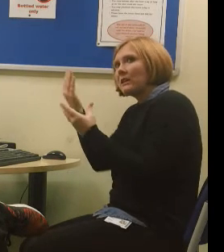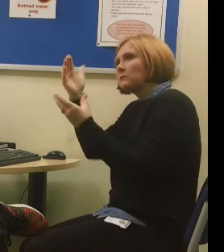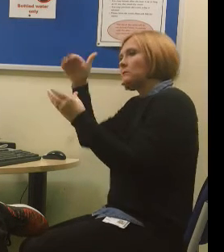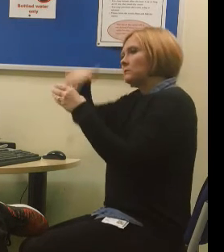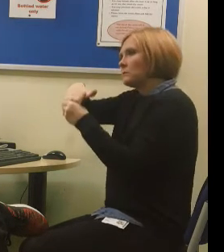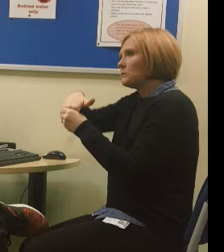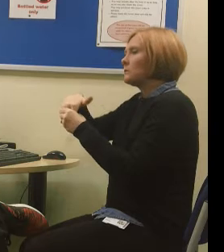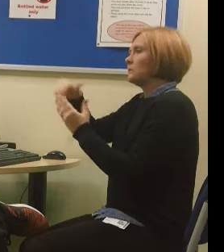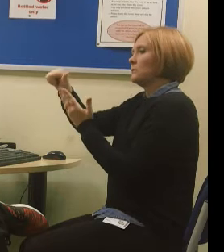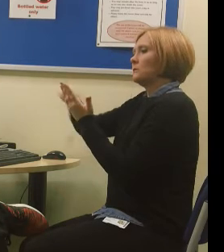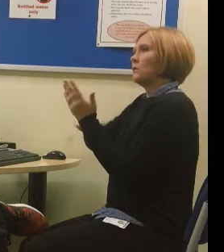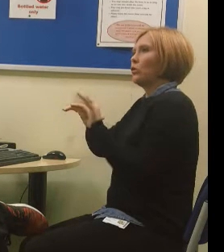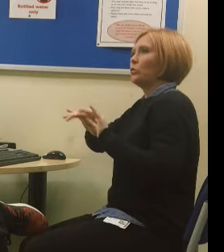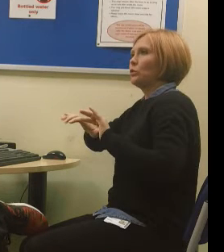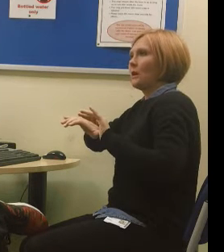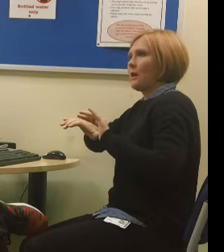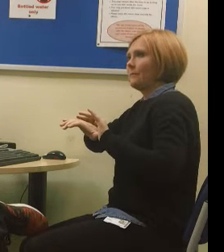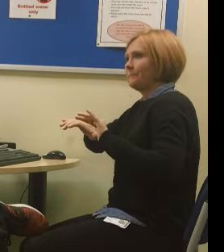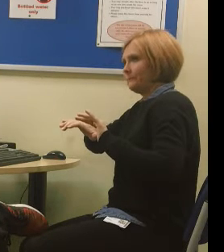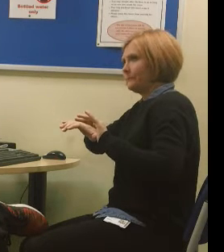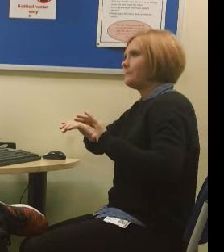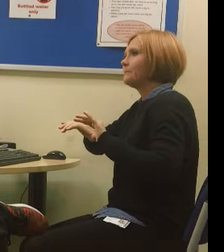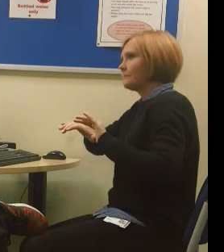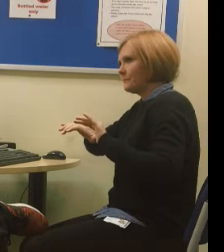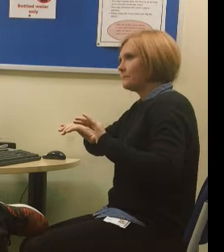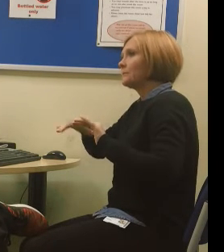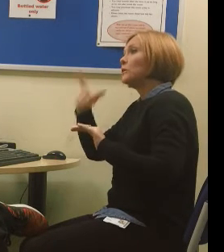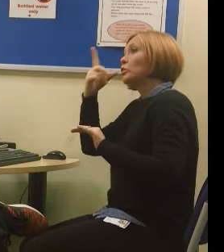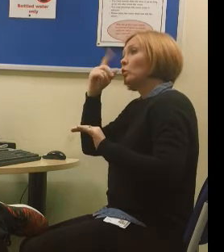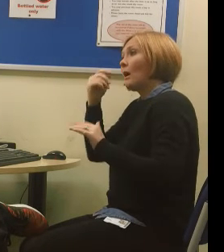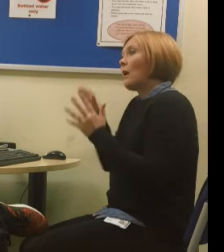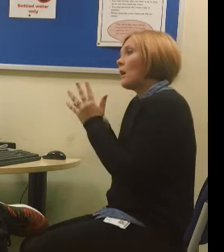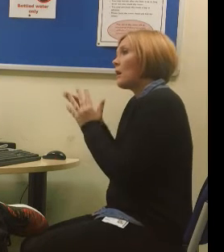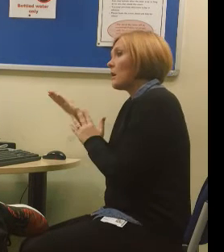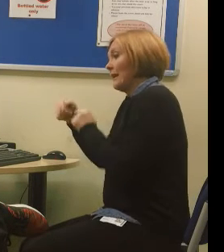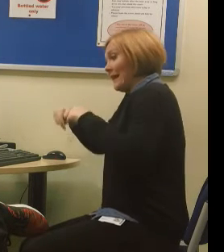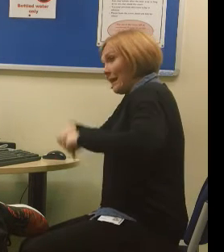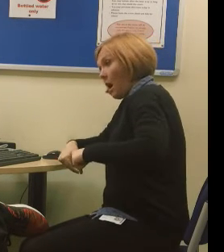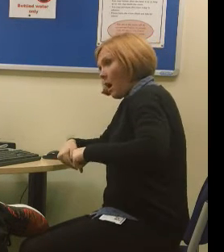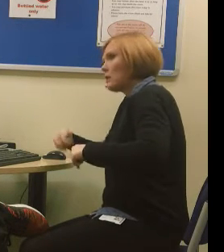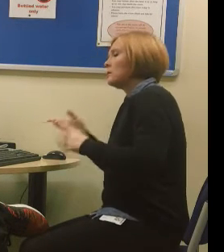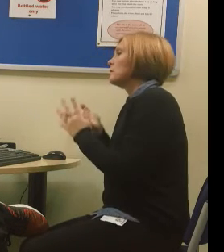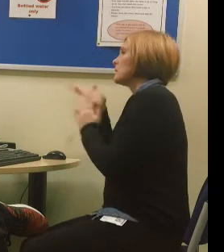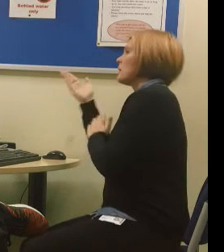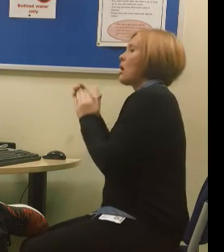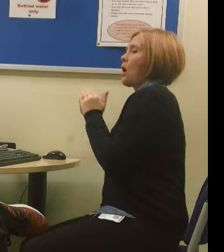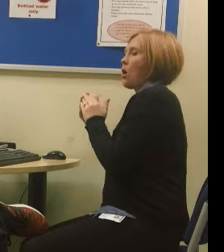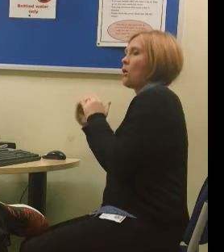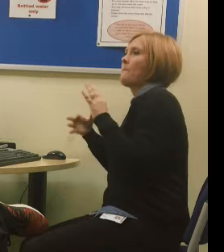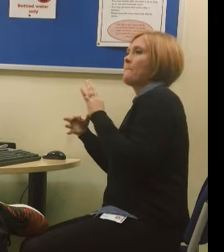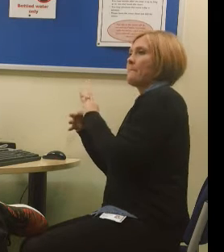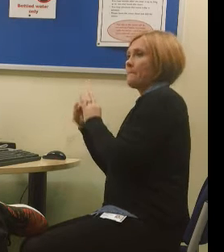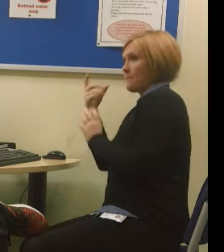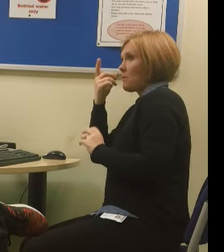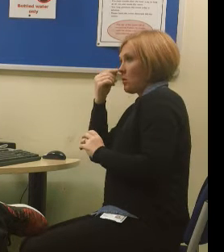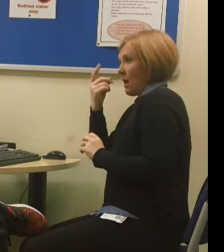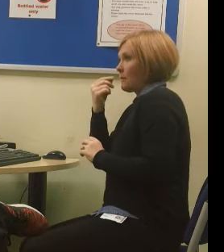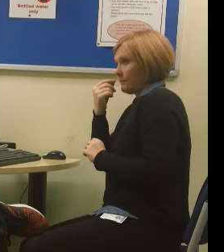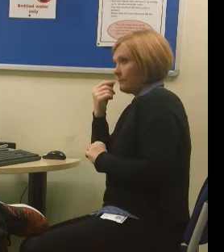any network machine in college, and also you can get it from home as well. Or we have 4 dedicated machines here in the LRC that you can use to access the